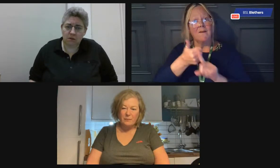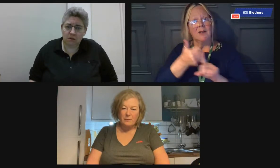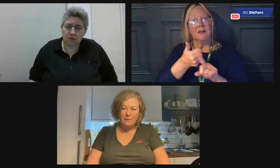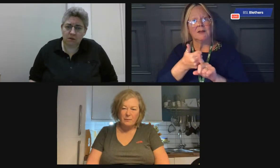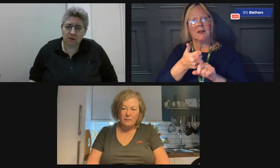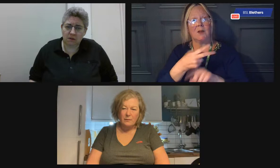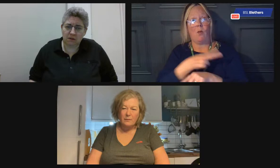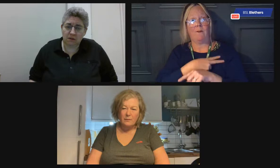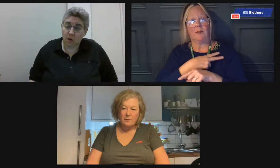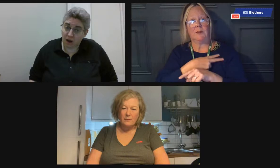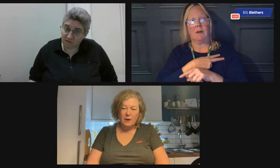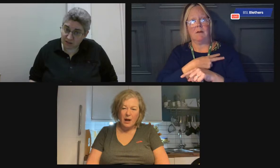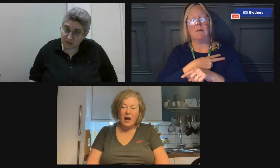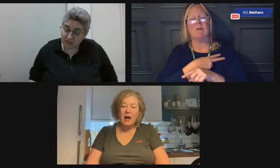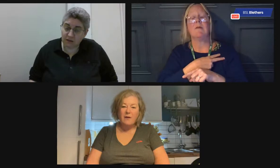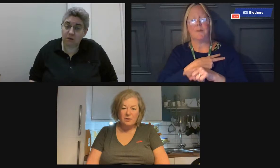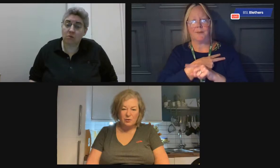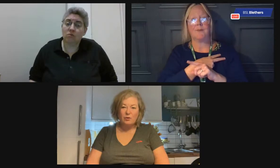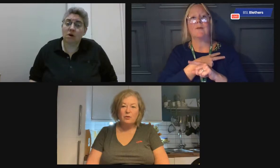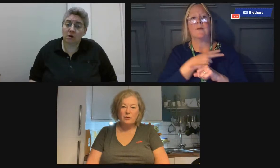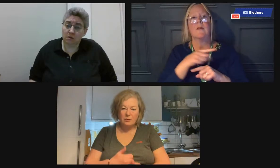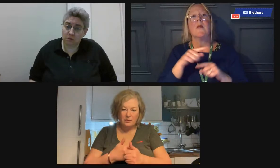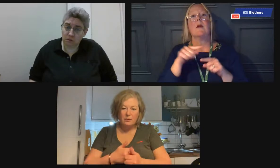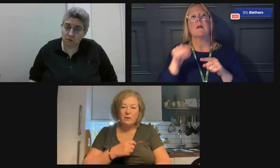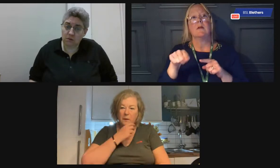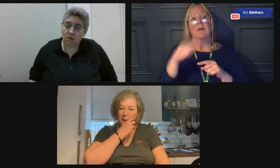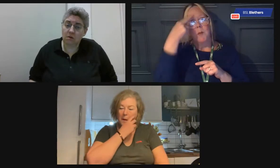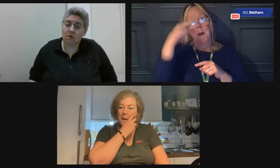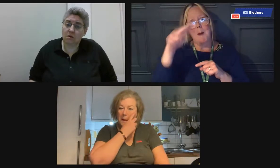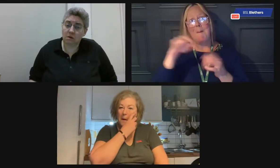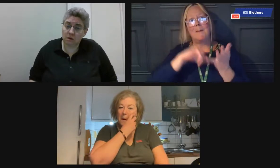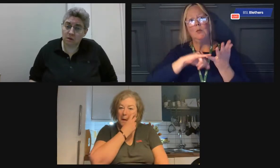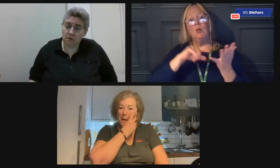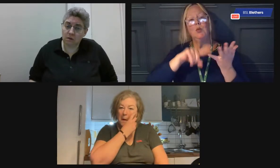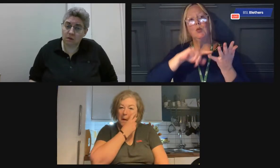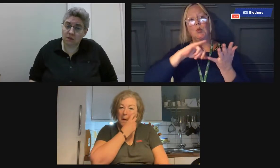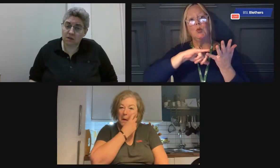And finally, we have an advocacy officer,